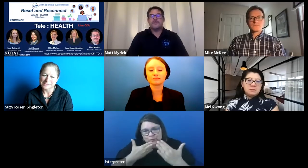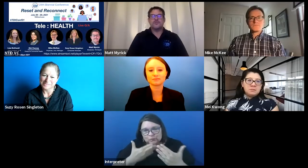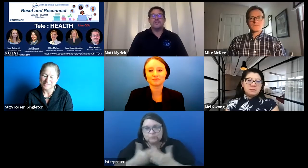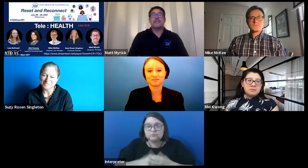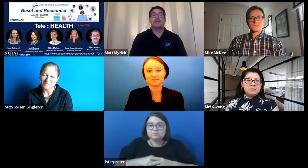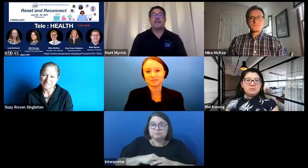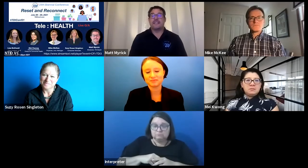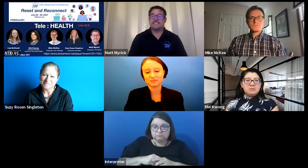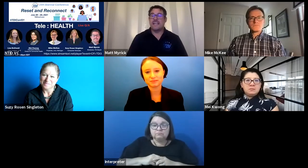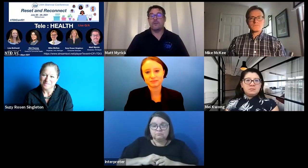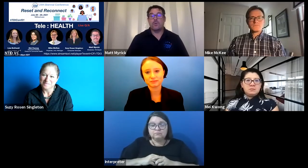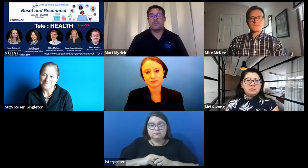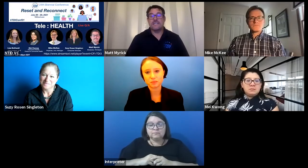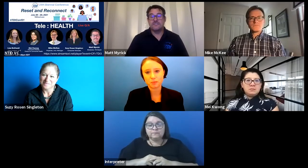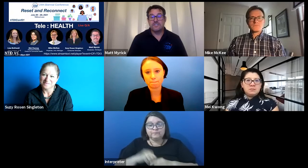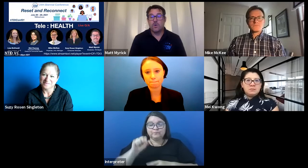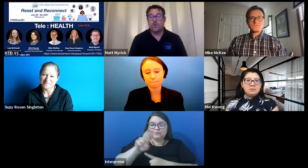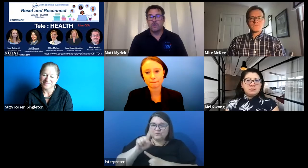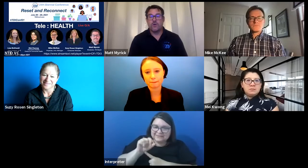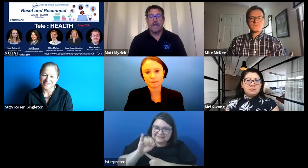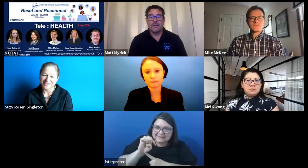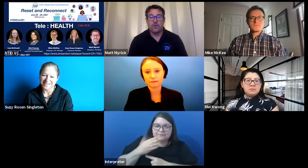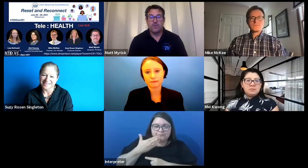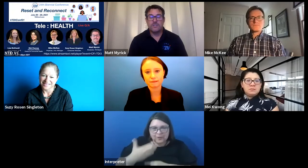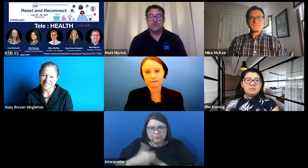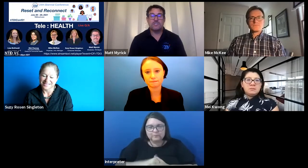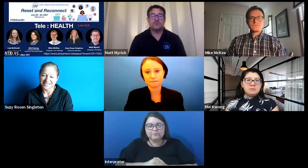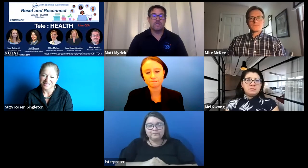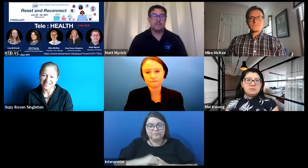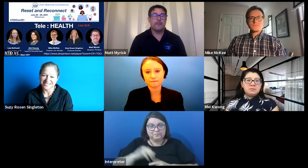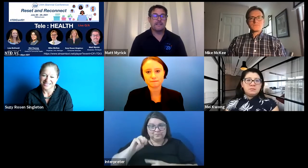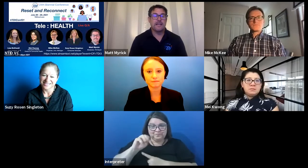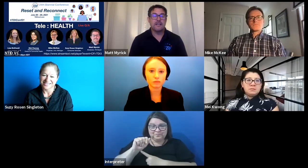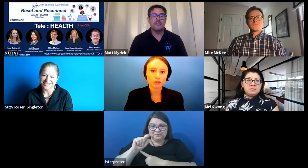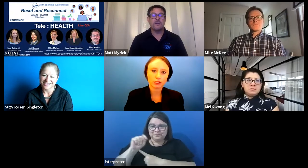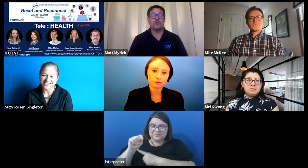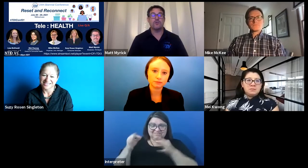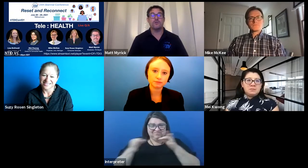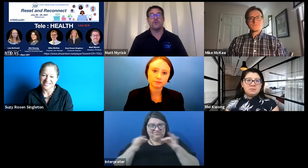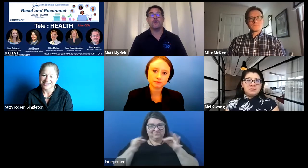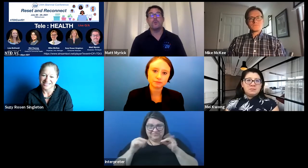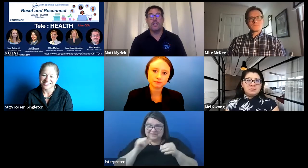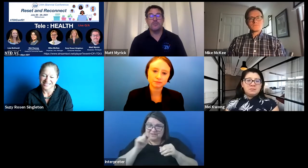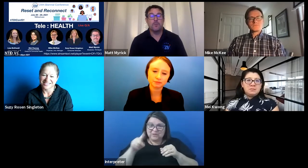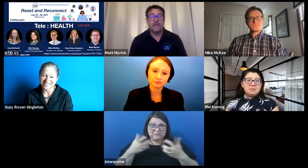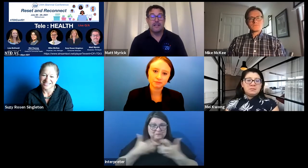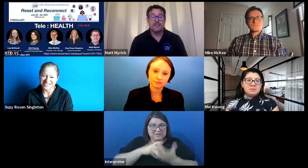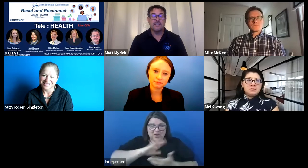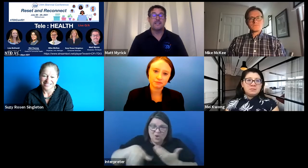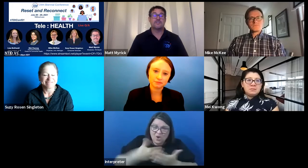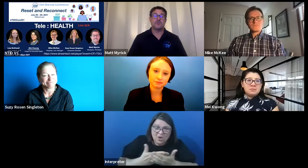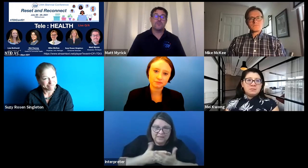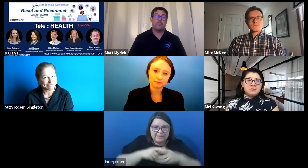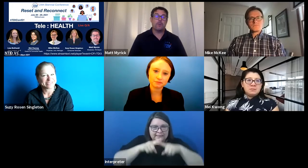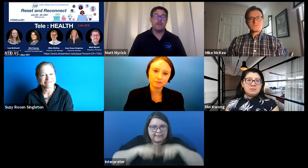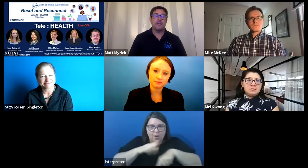Thank you, Suzy. And it's not a one size fits all, category. So it's just really depending on, the communication modality.